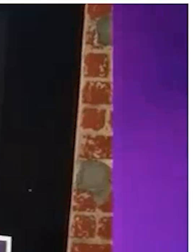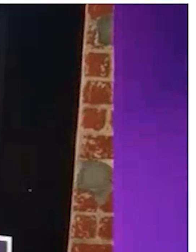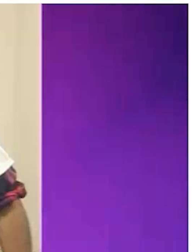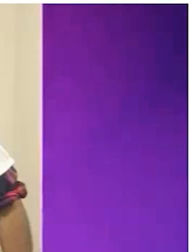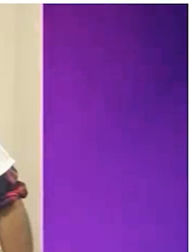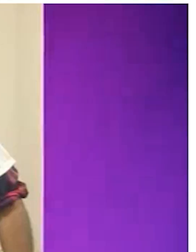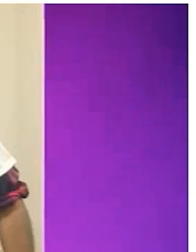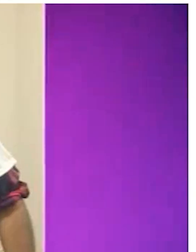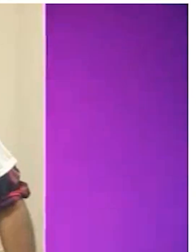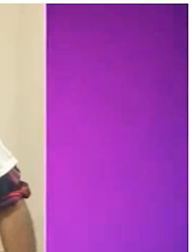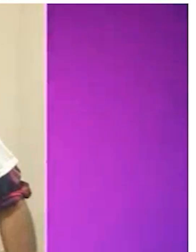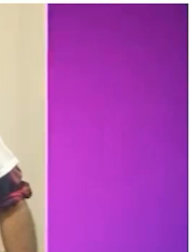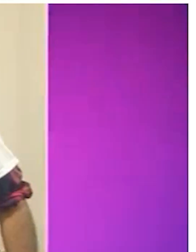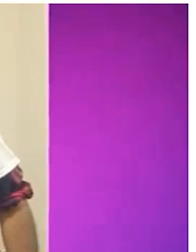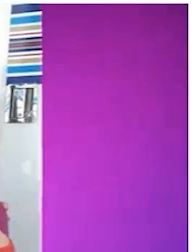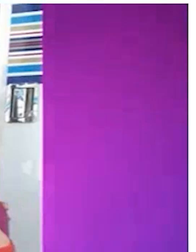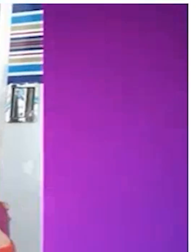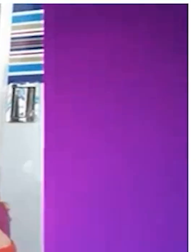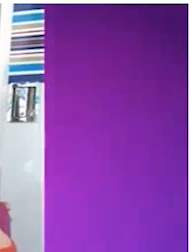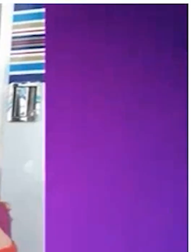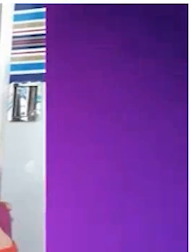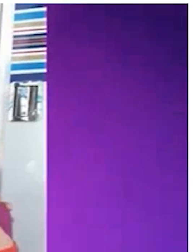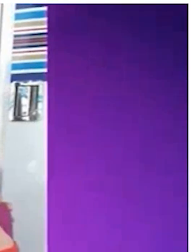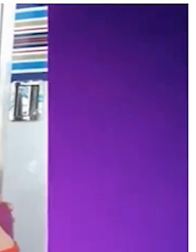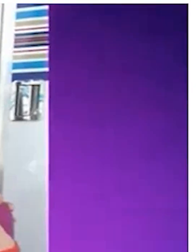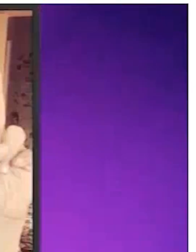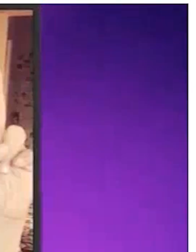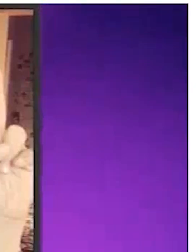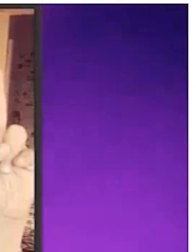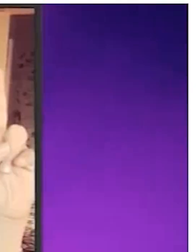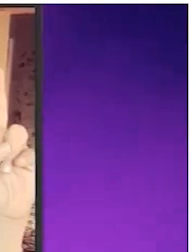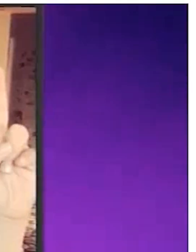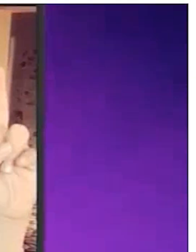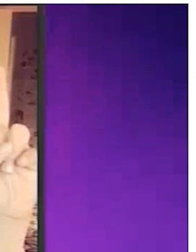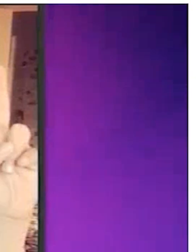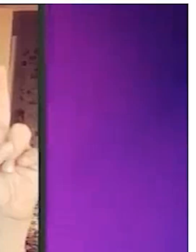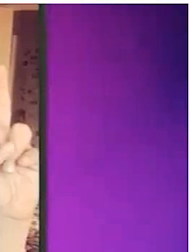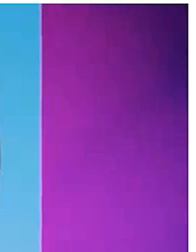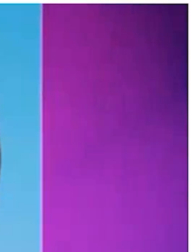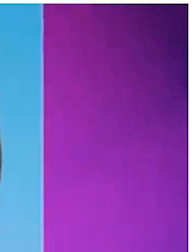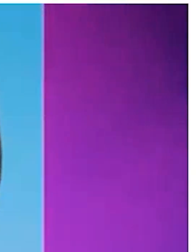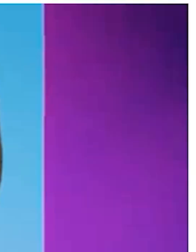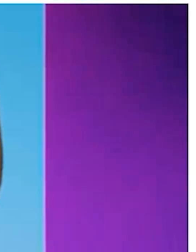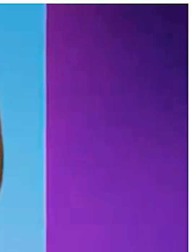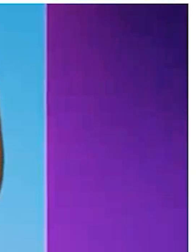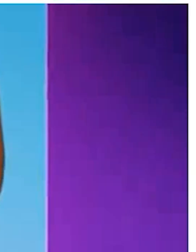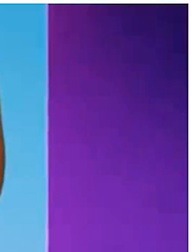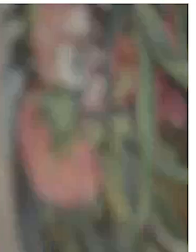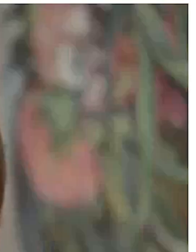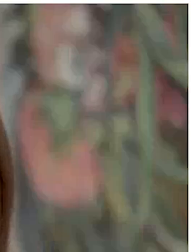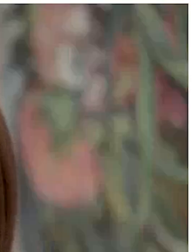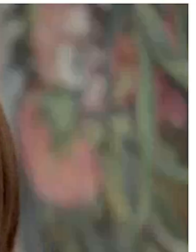a spotlight on what we're doing and really makes the patients comfortable in terms of participating in our research.